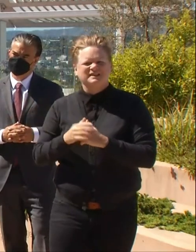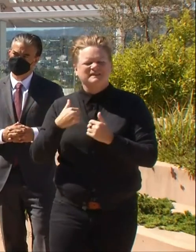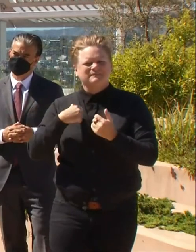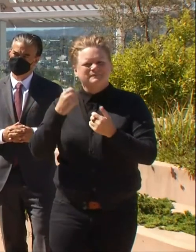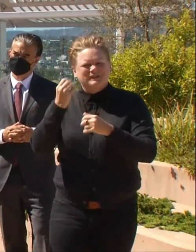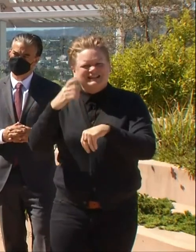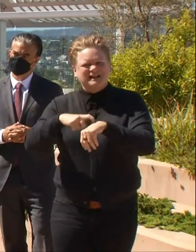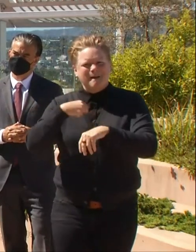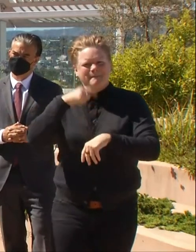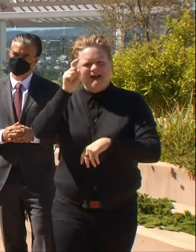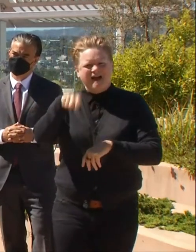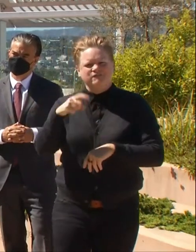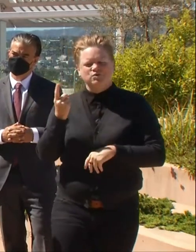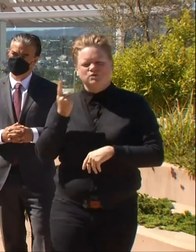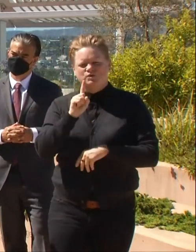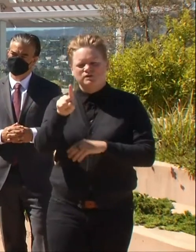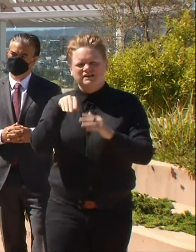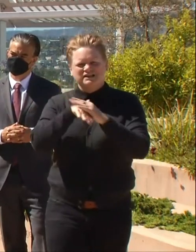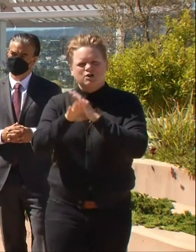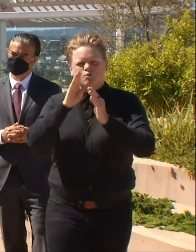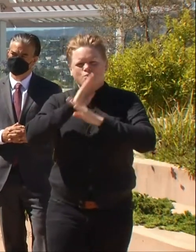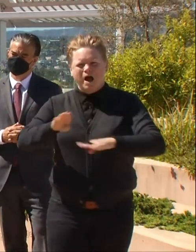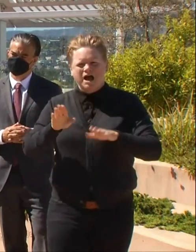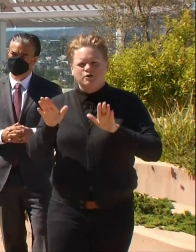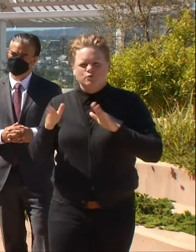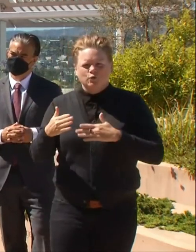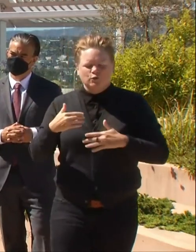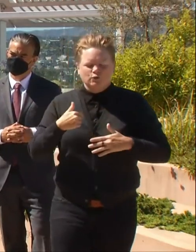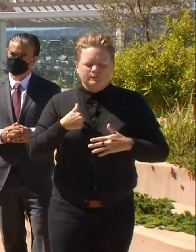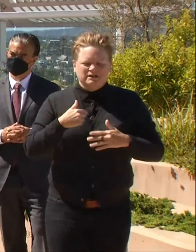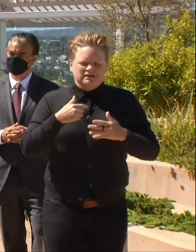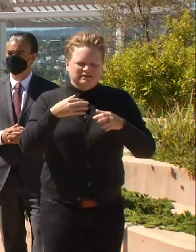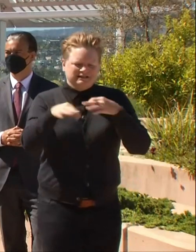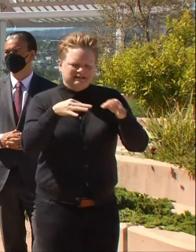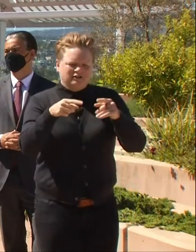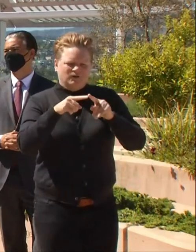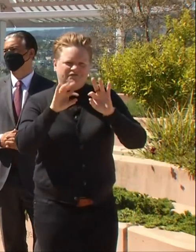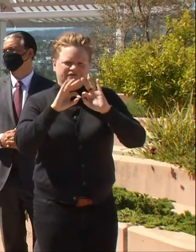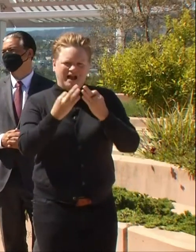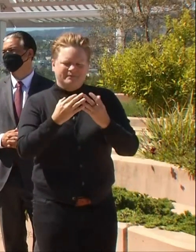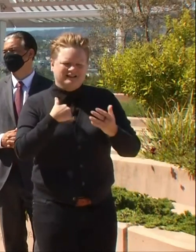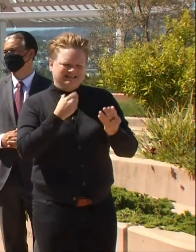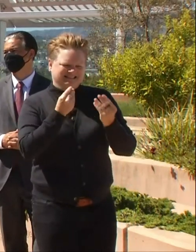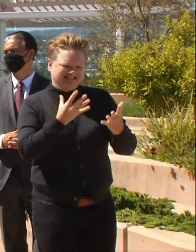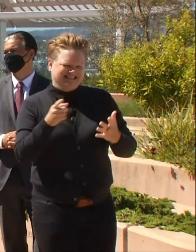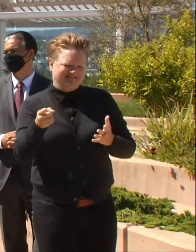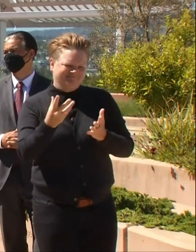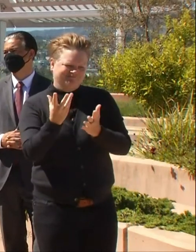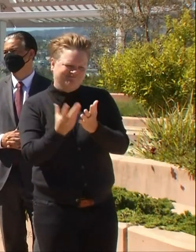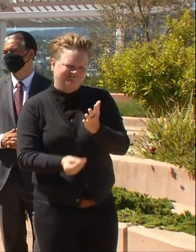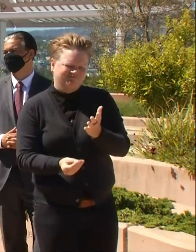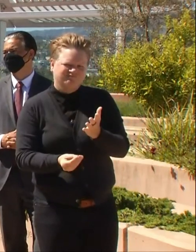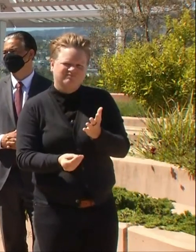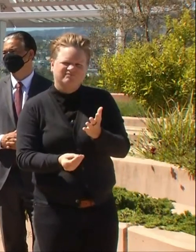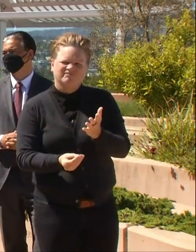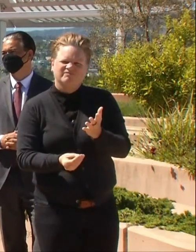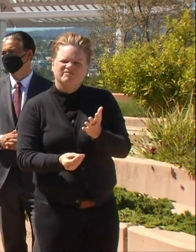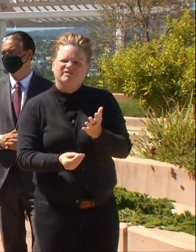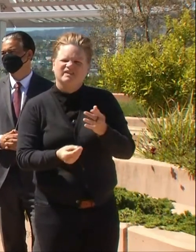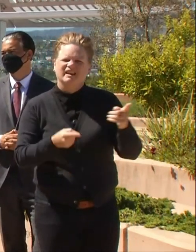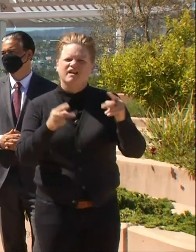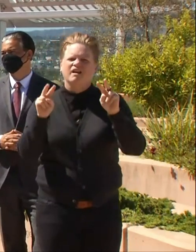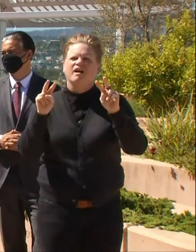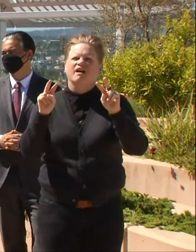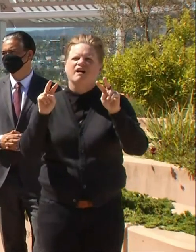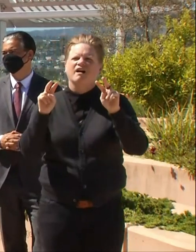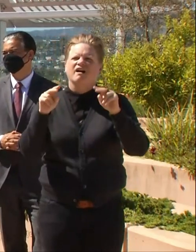heartbreaking. No matter what I say, I know the words will change their lives forever.